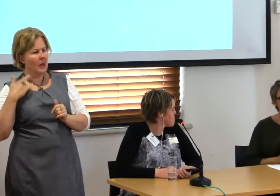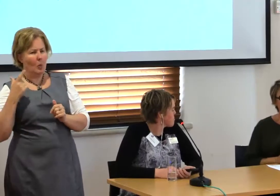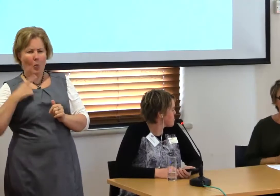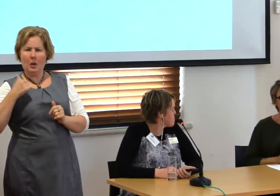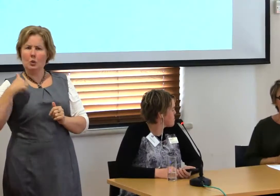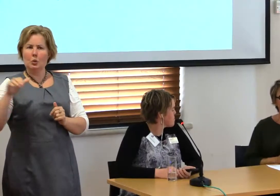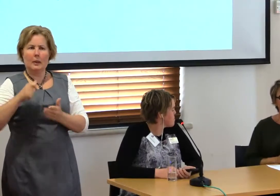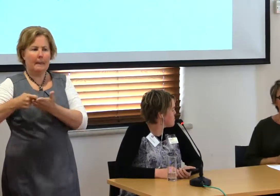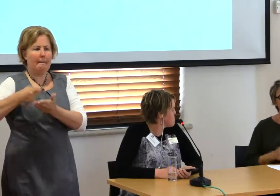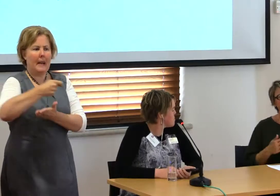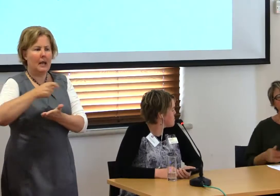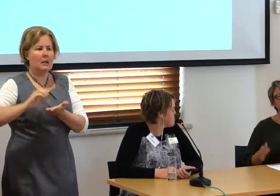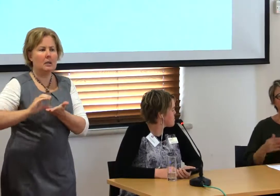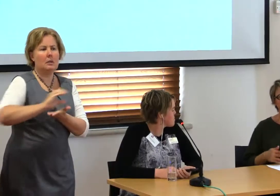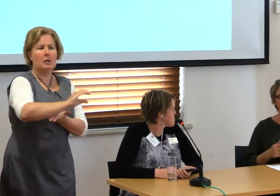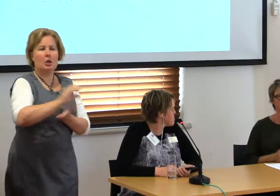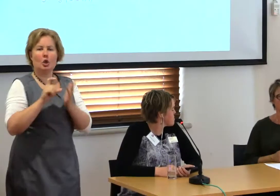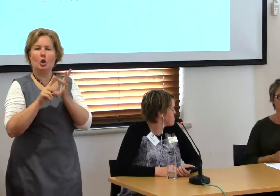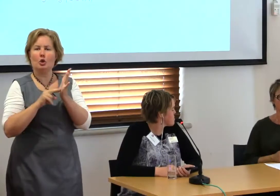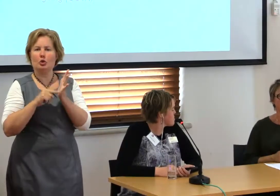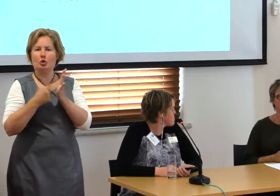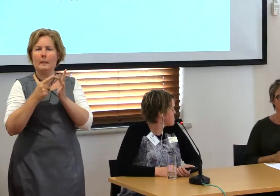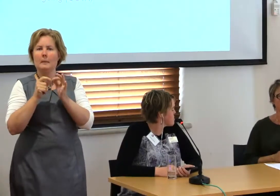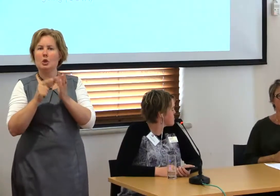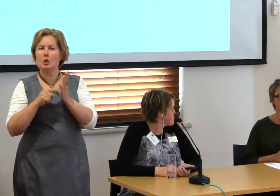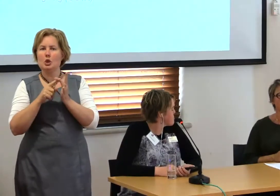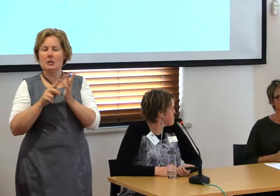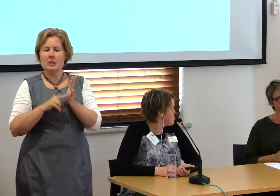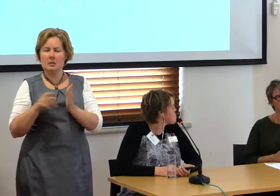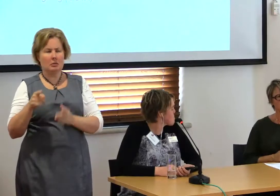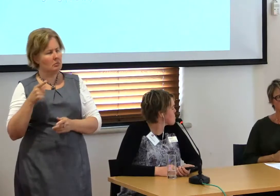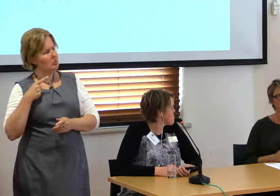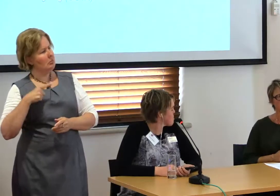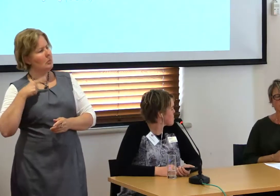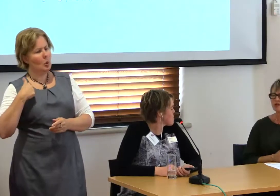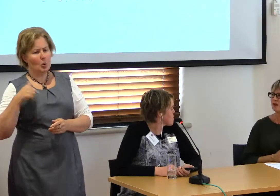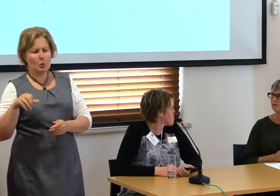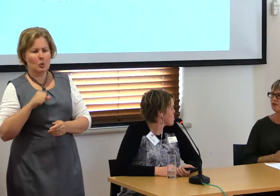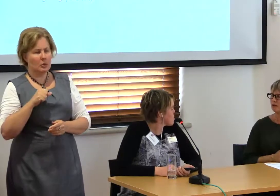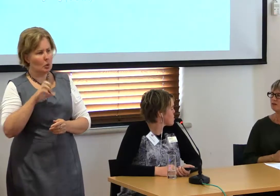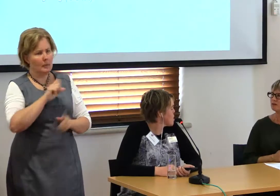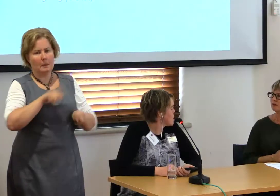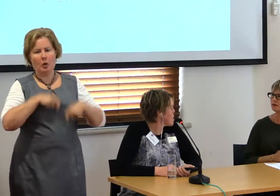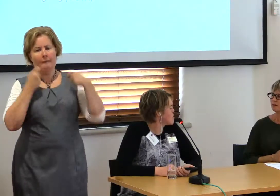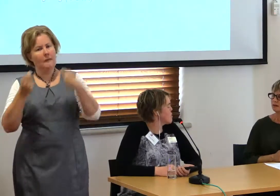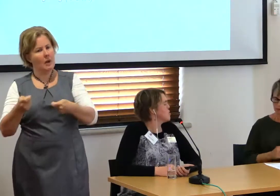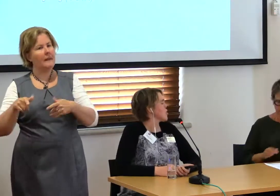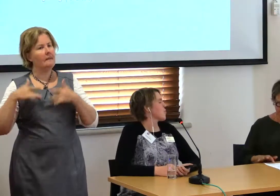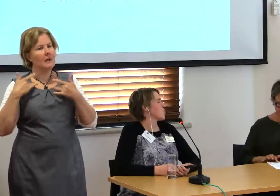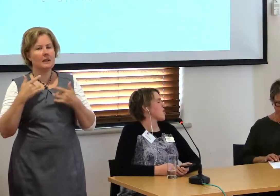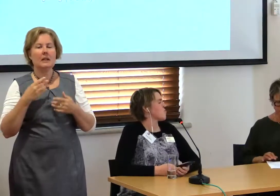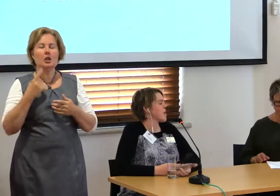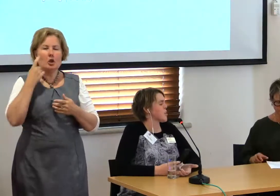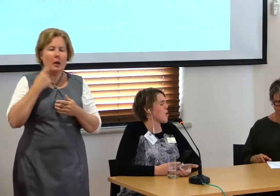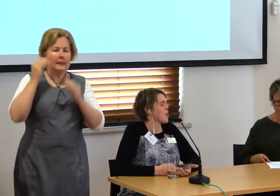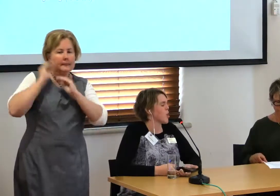contribution. So breaking down some of that cultural stuff was really valuable during that time, I felt. Yeah, and I think also knowing